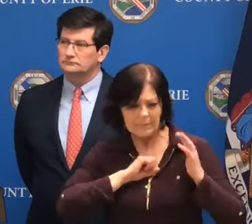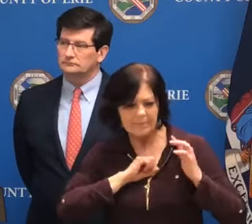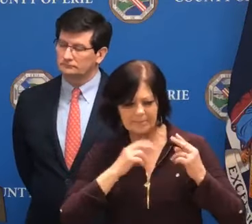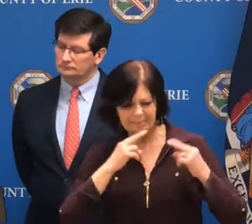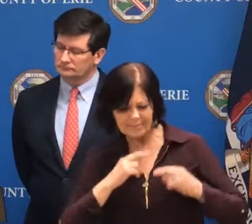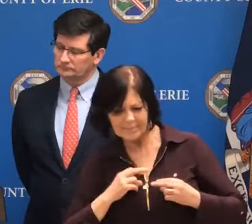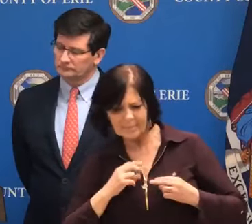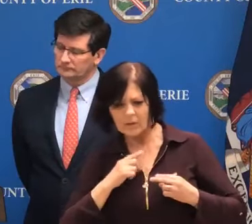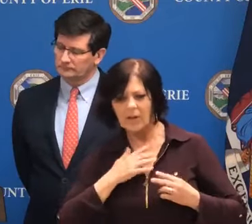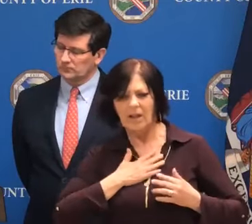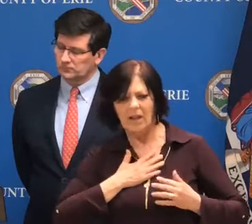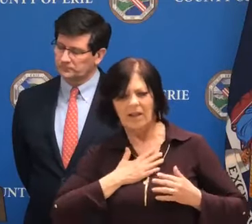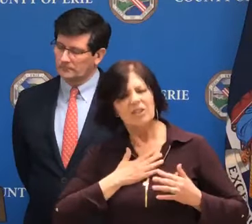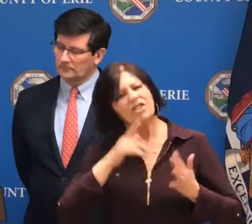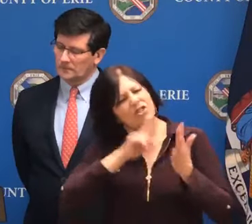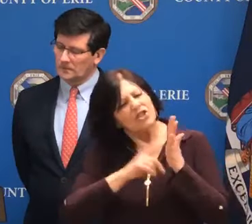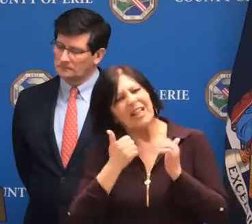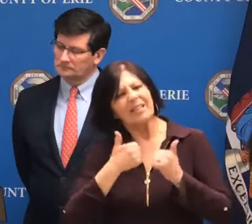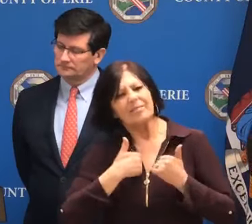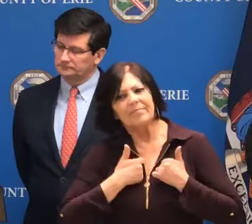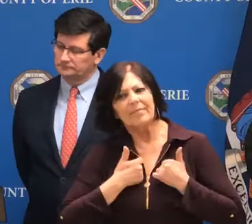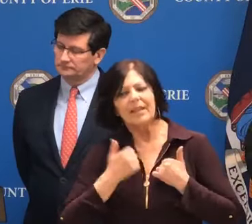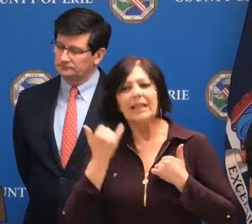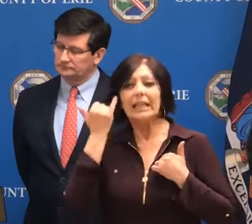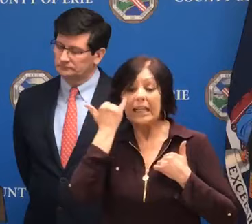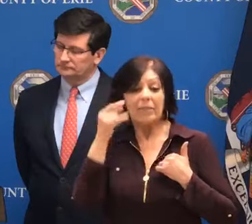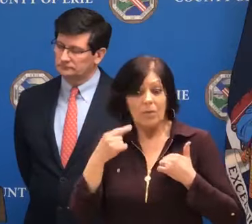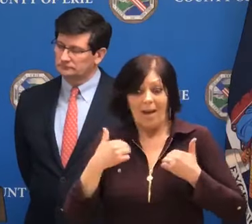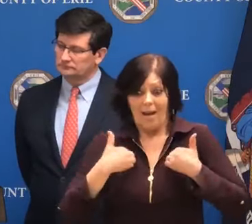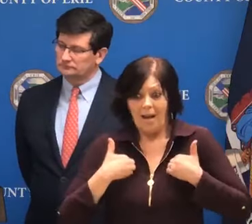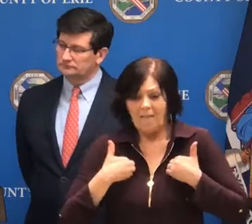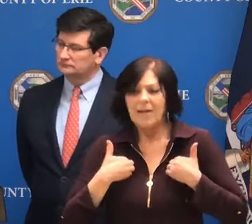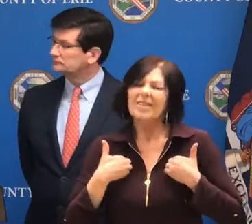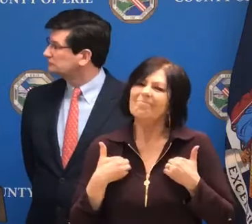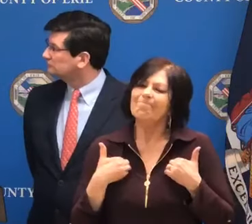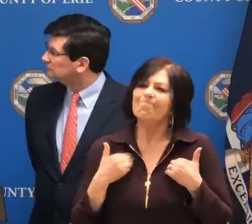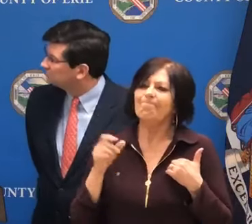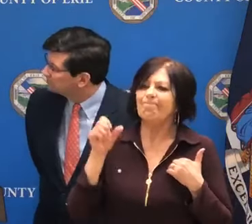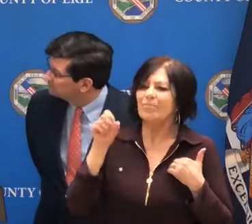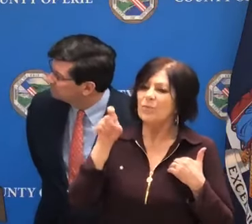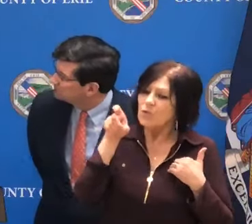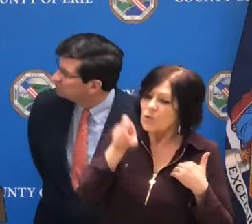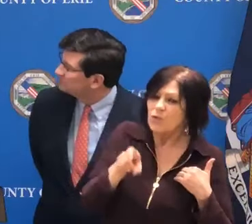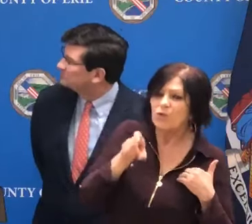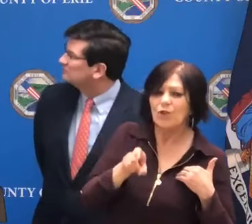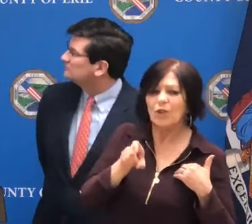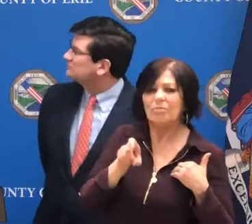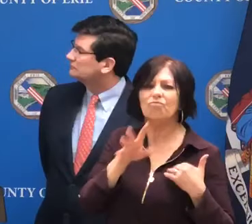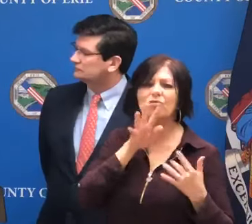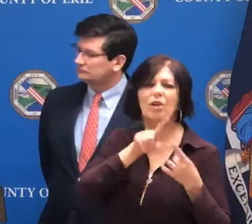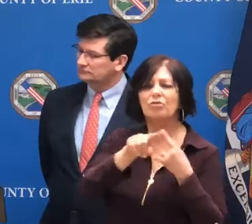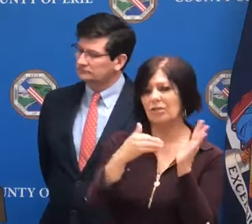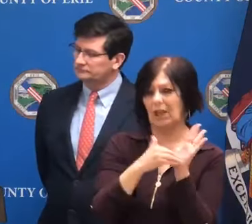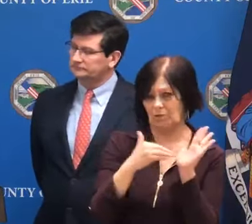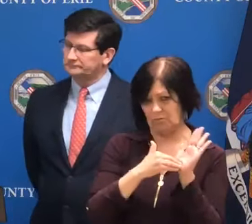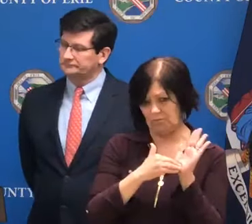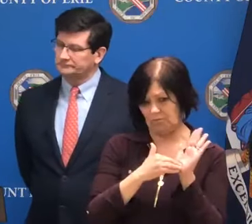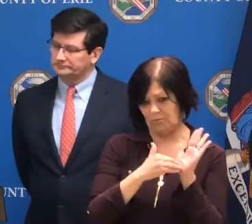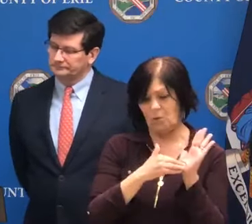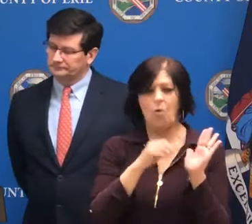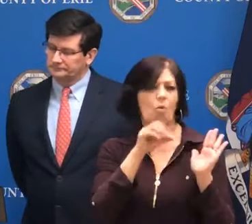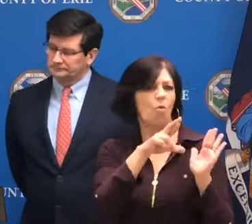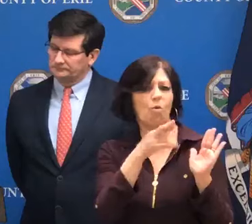or shortness of breath twice a day. And then if you do, you should really go to talk to your healthcare provider